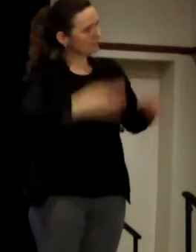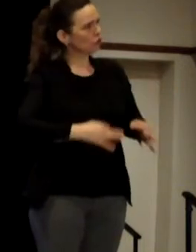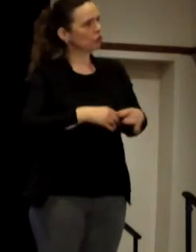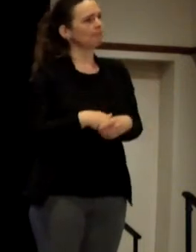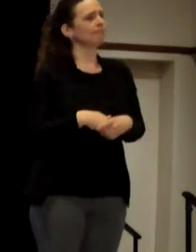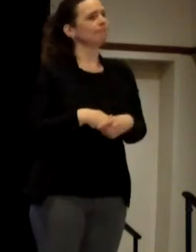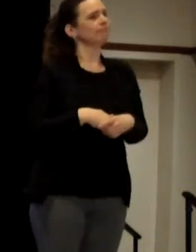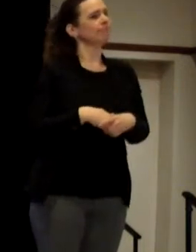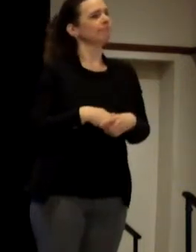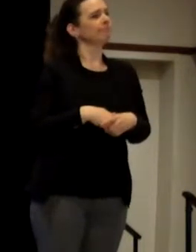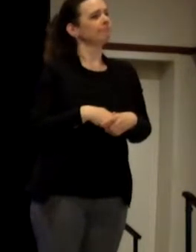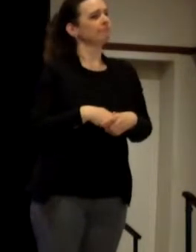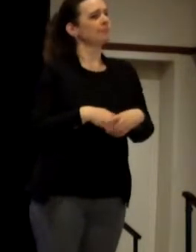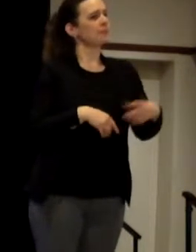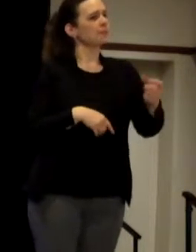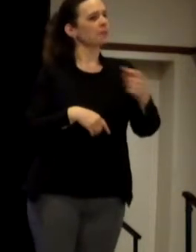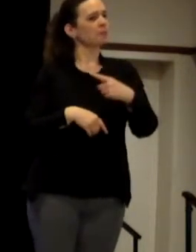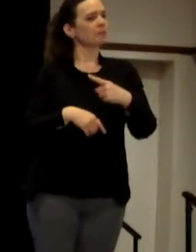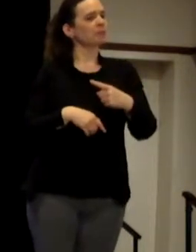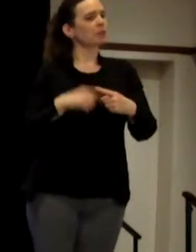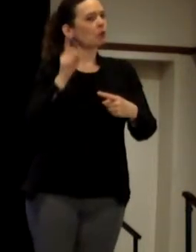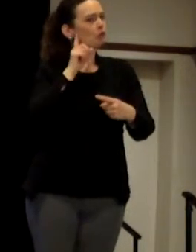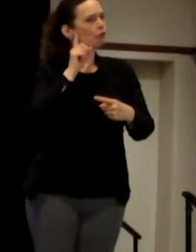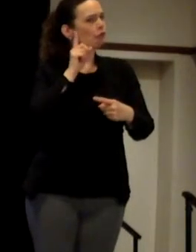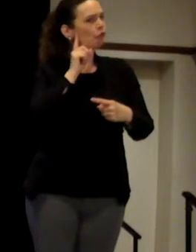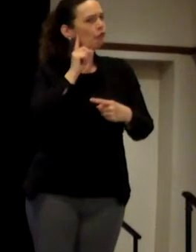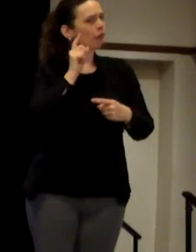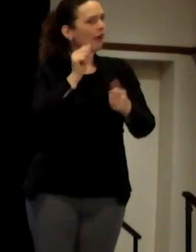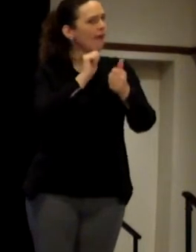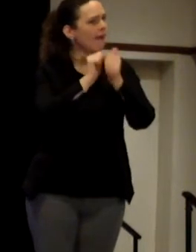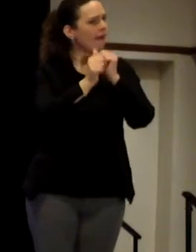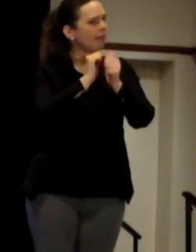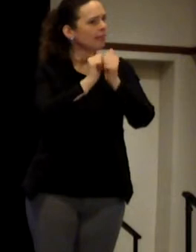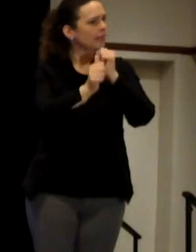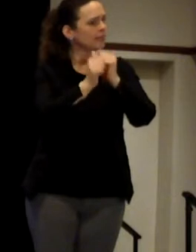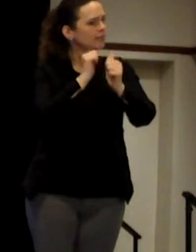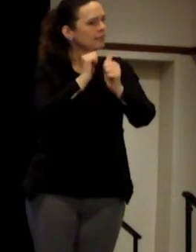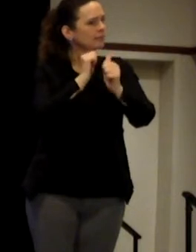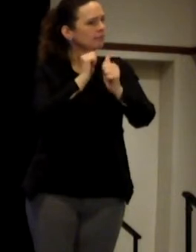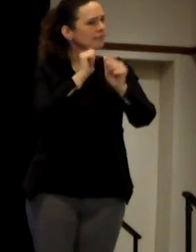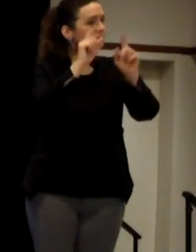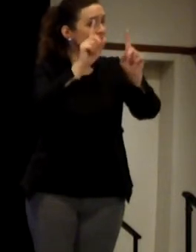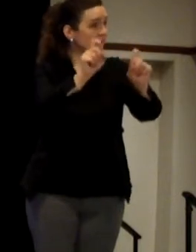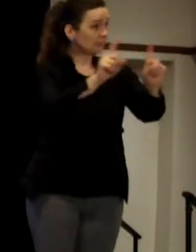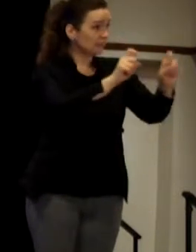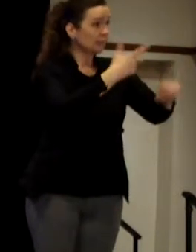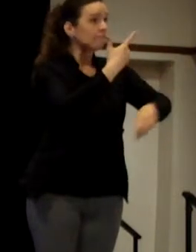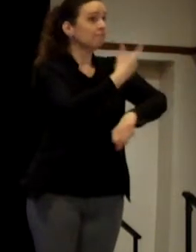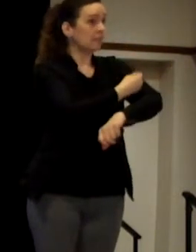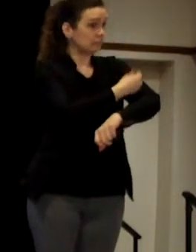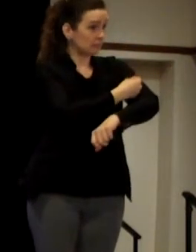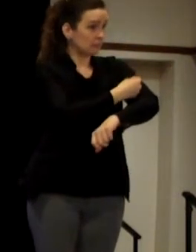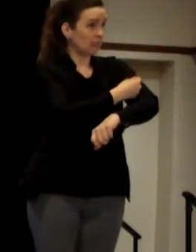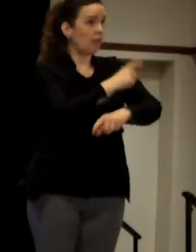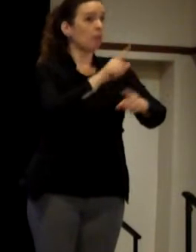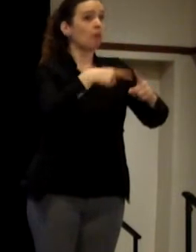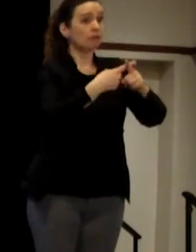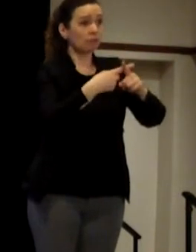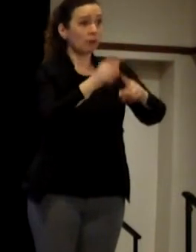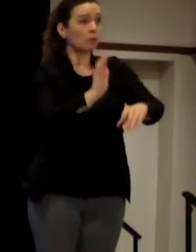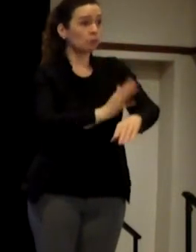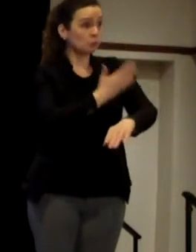sports venues, it mentioned testing and vaccines. On the concert slide, it didn't mention that at all. I'm wondering if it's a 20% opening for